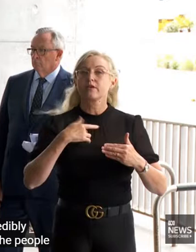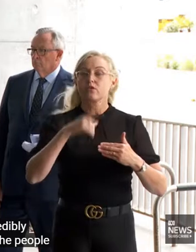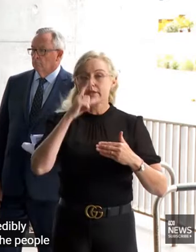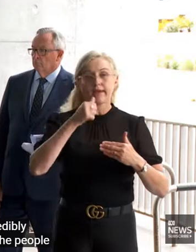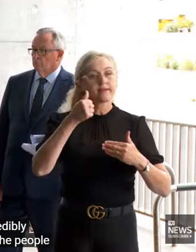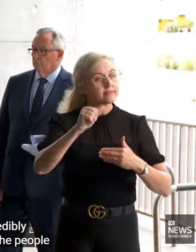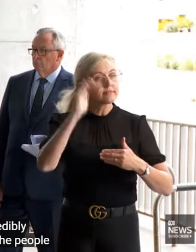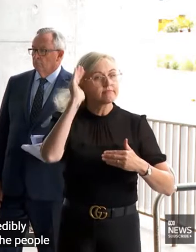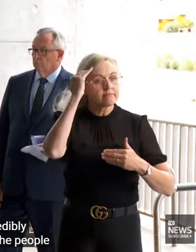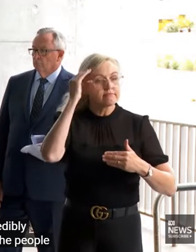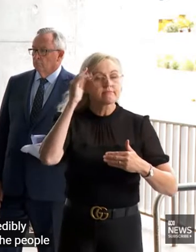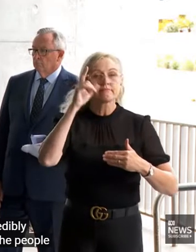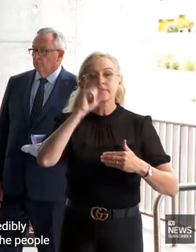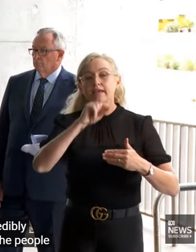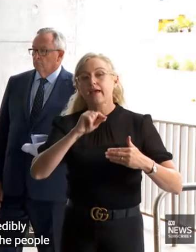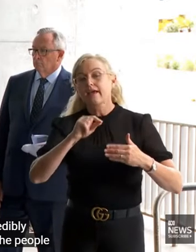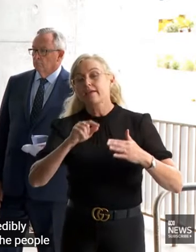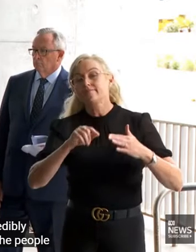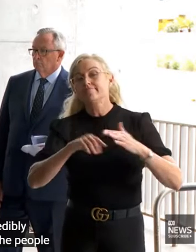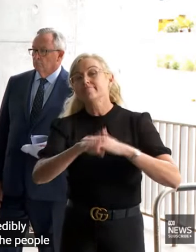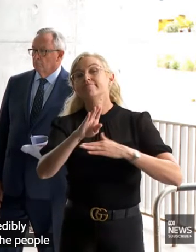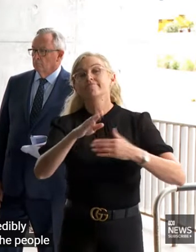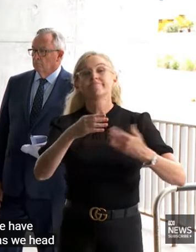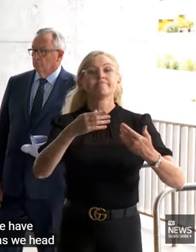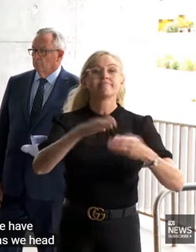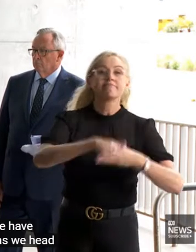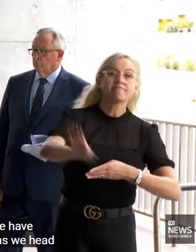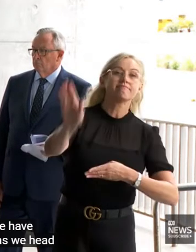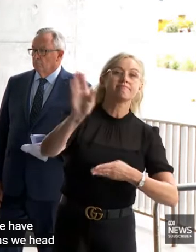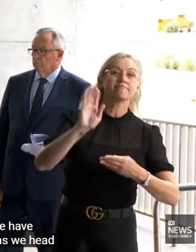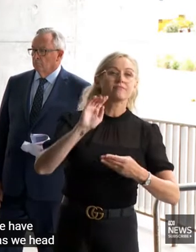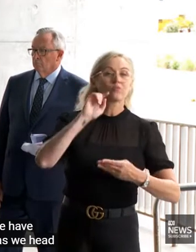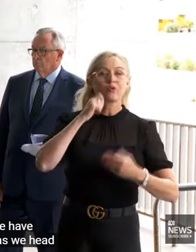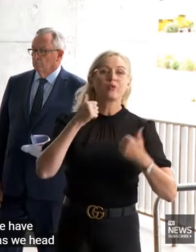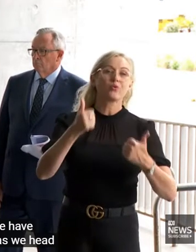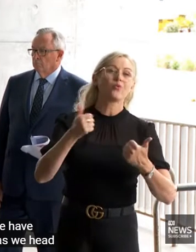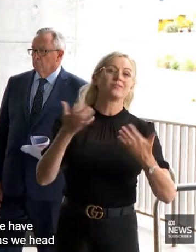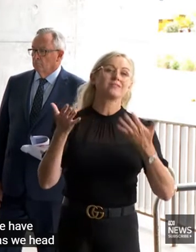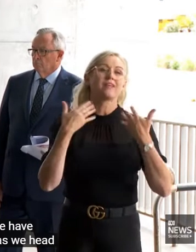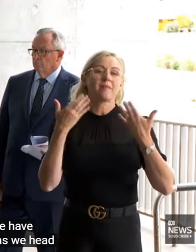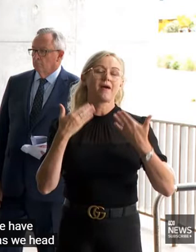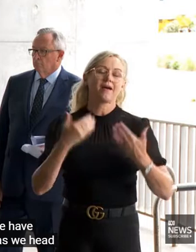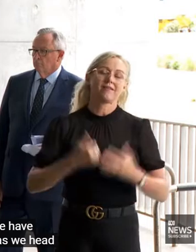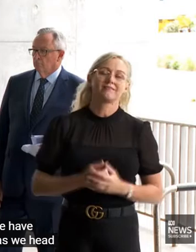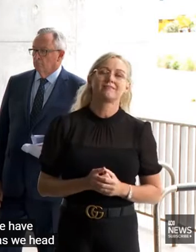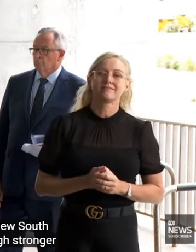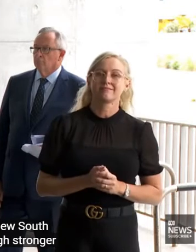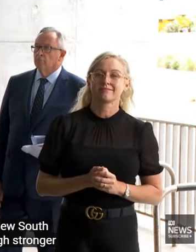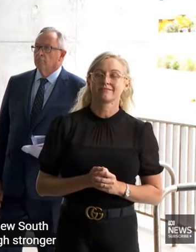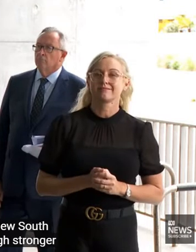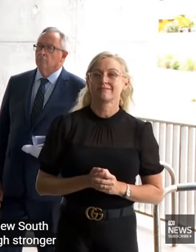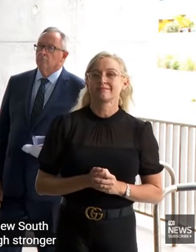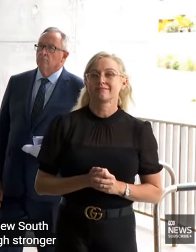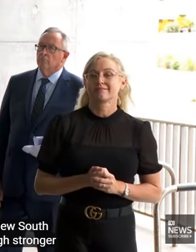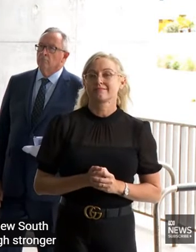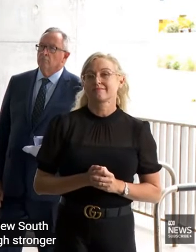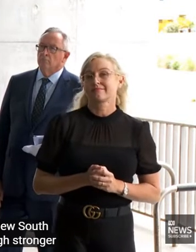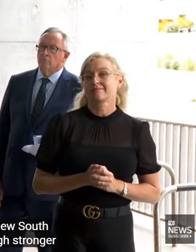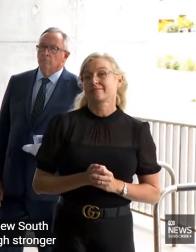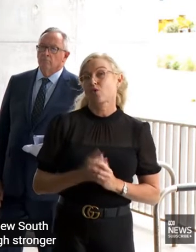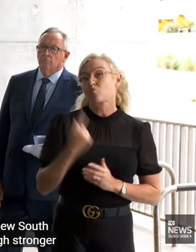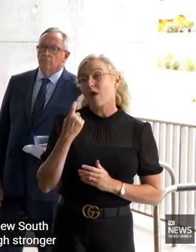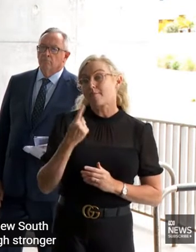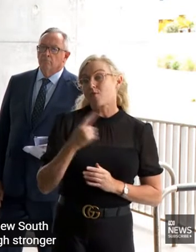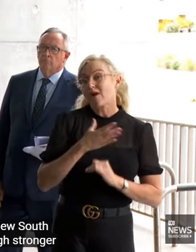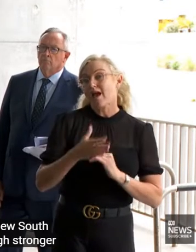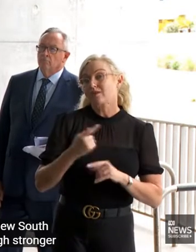through stronger out the other side, and that we're in for a very bright summer here in New South Wales. I'll finish just by making the point